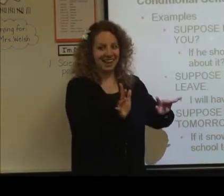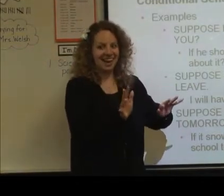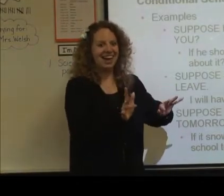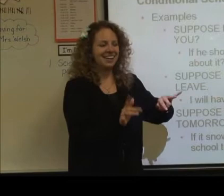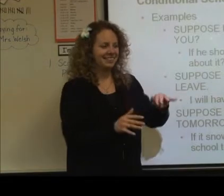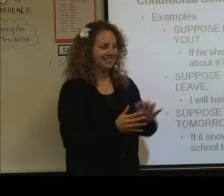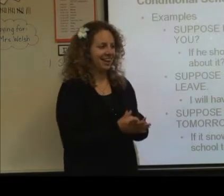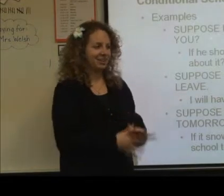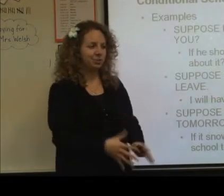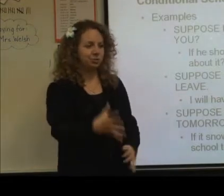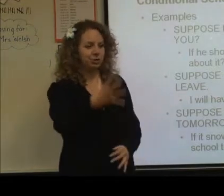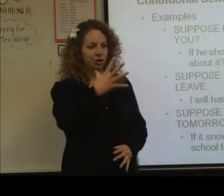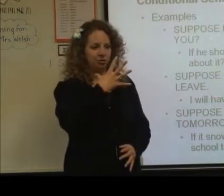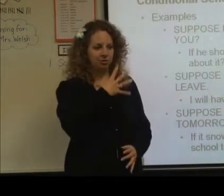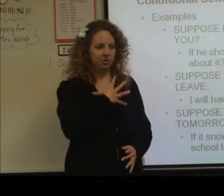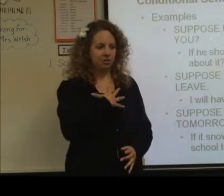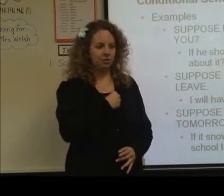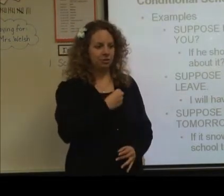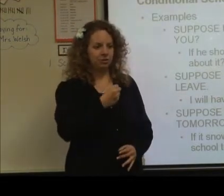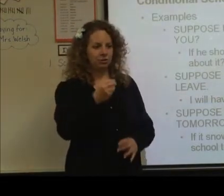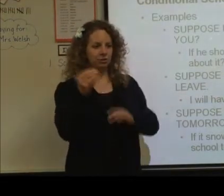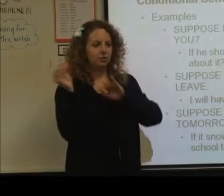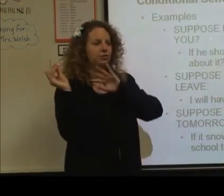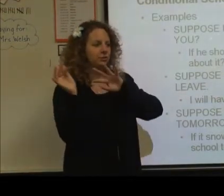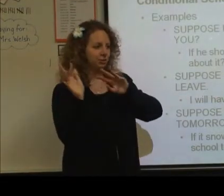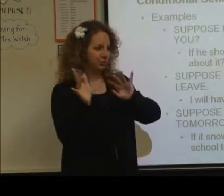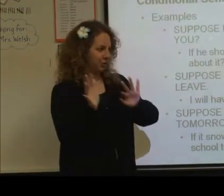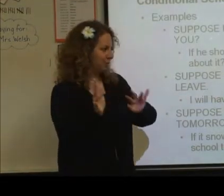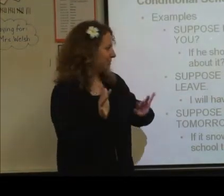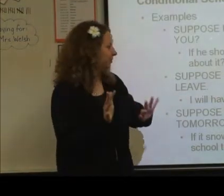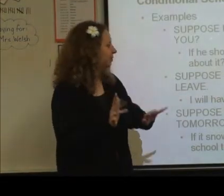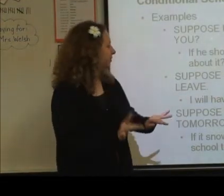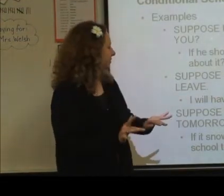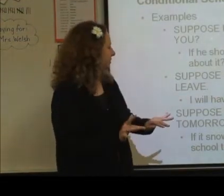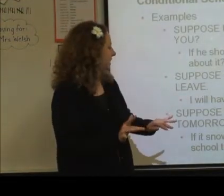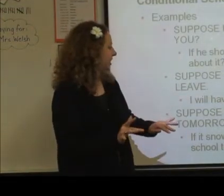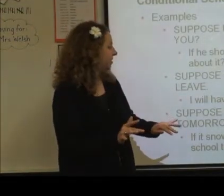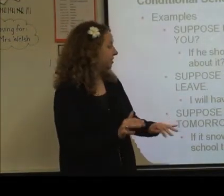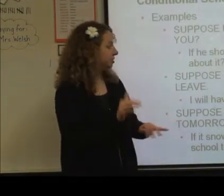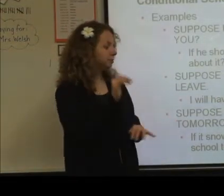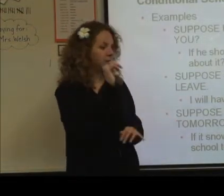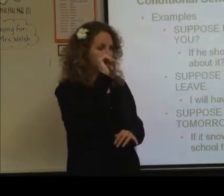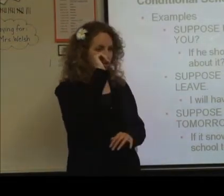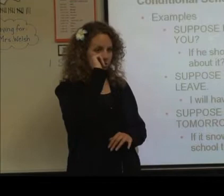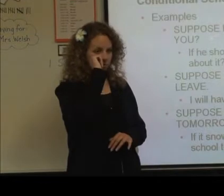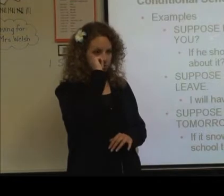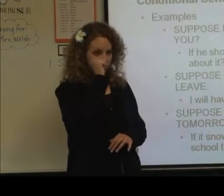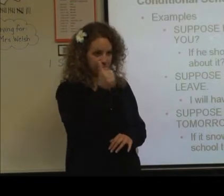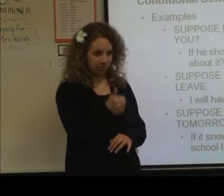yeah. Okay, so snow. Snow. Okay, and then tomorrow,